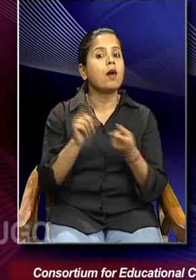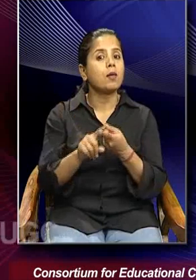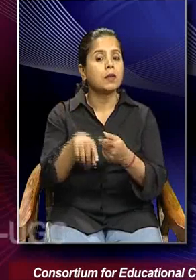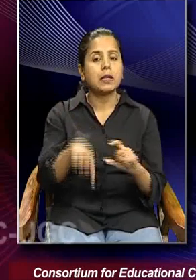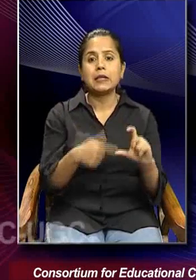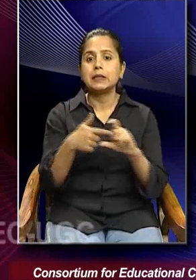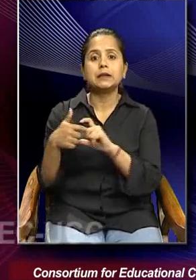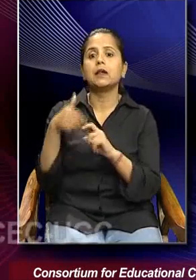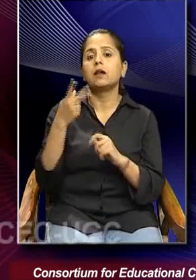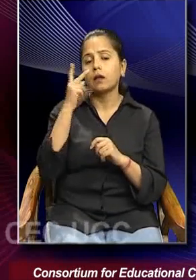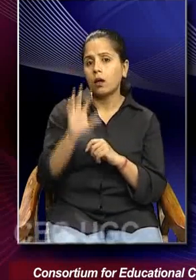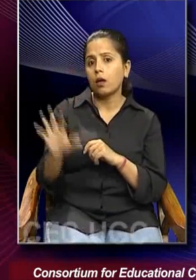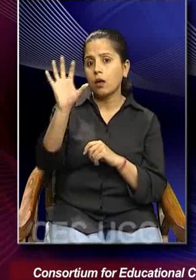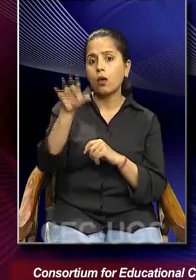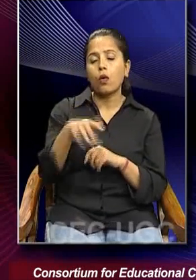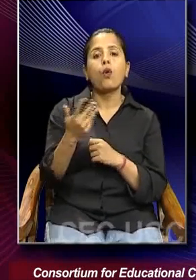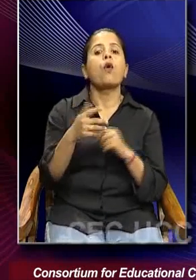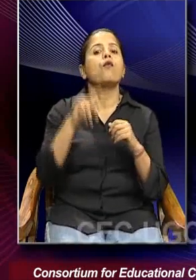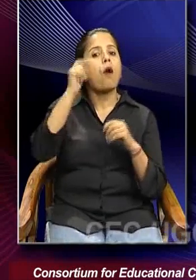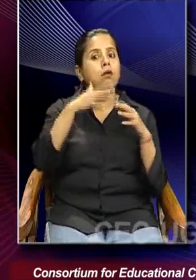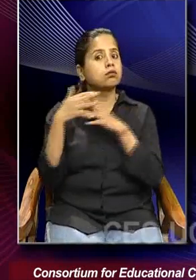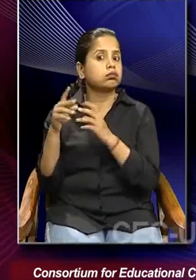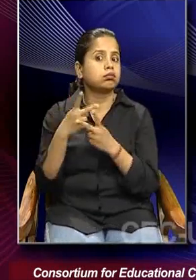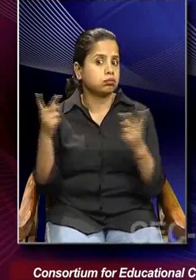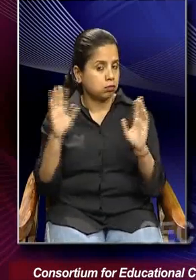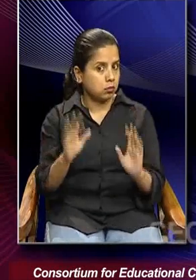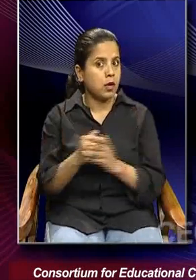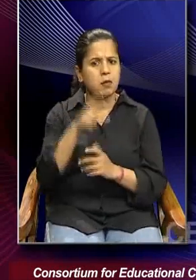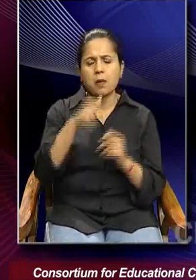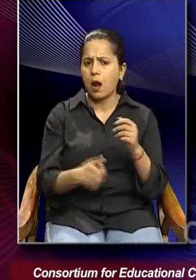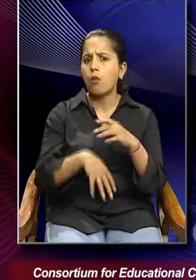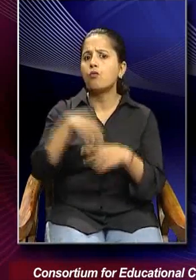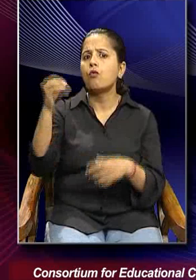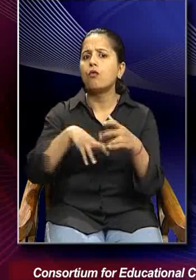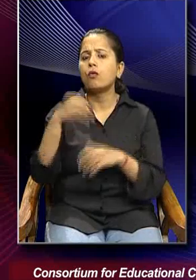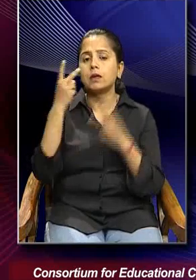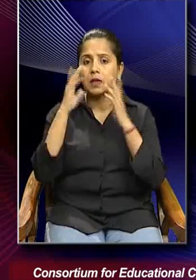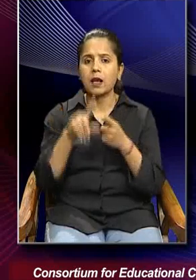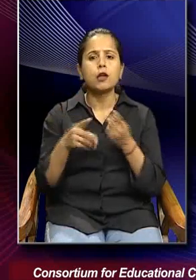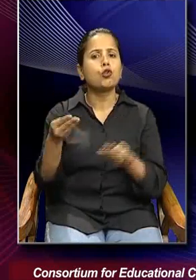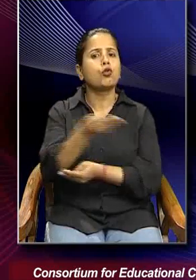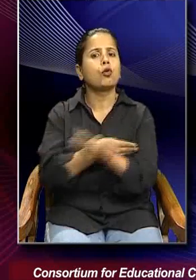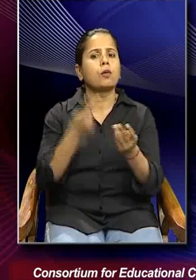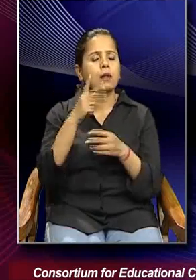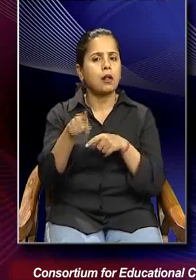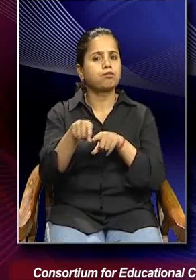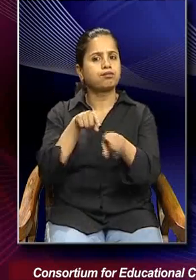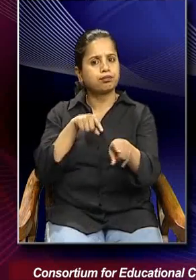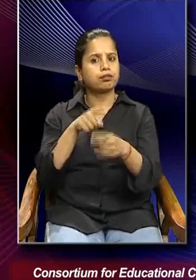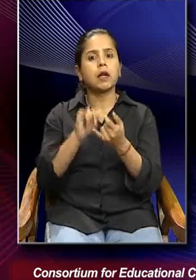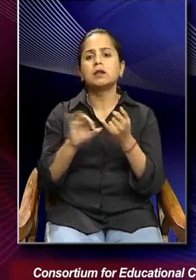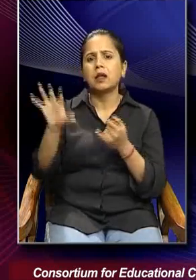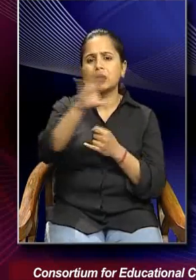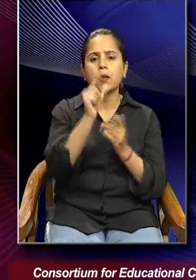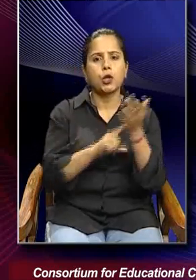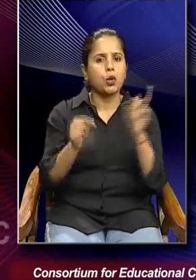eastern part of India to the western part of India. People are moving out from economically lagging behind states such as